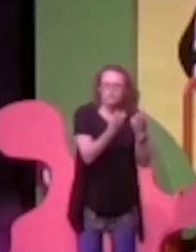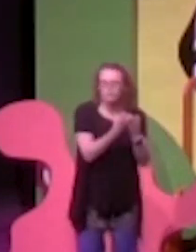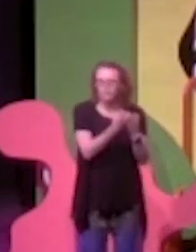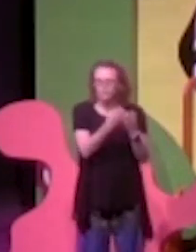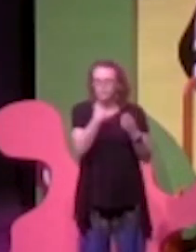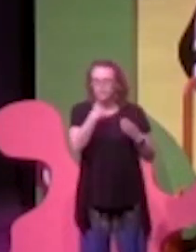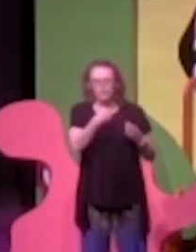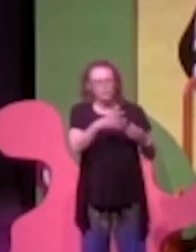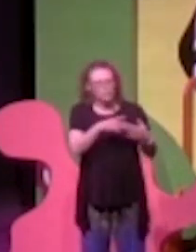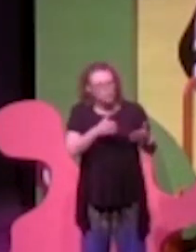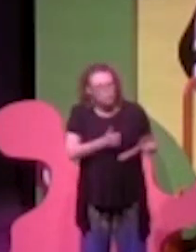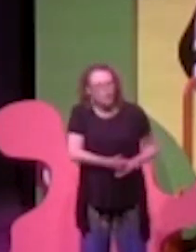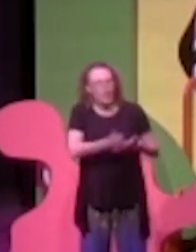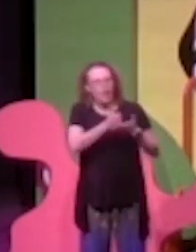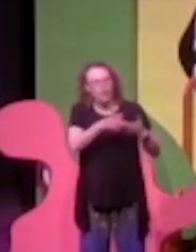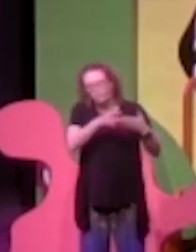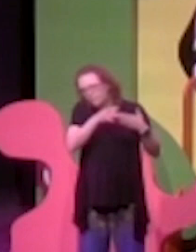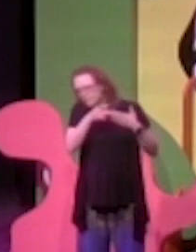agenda.